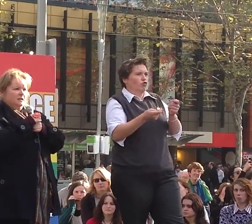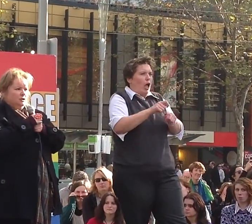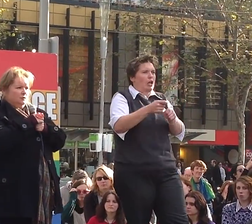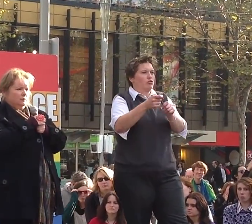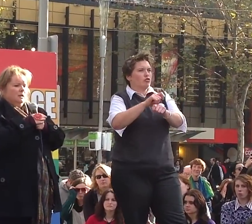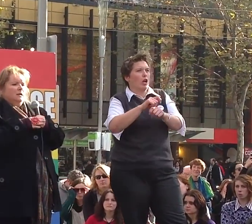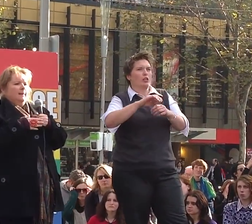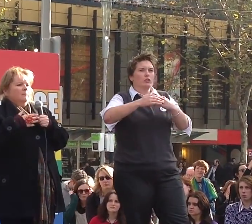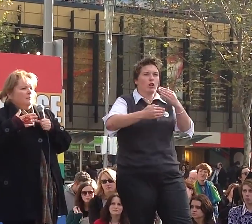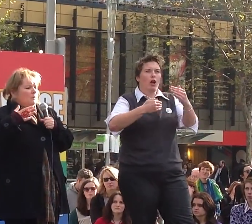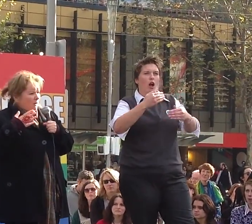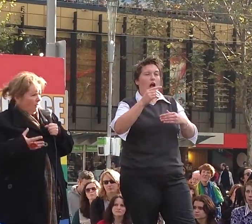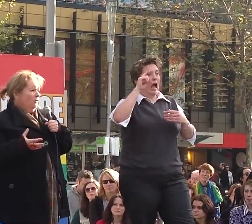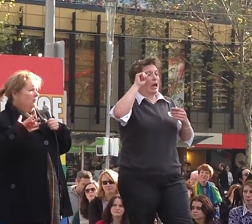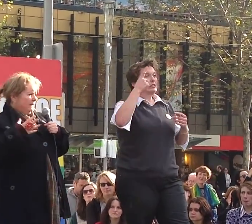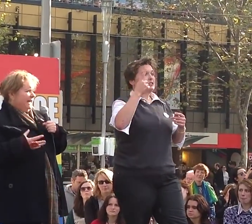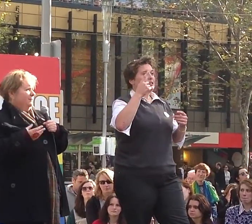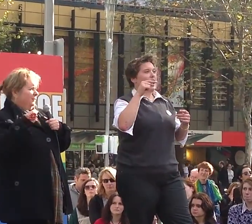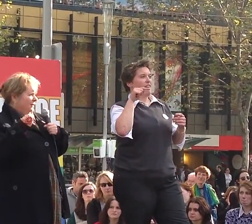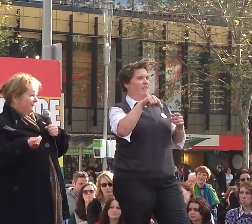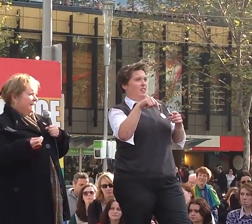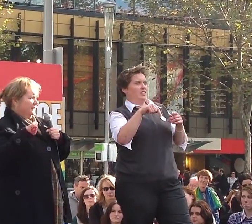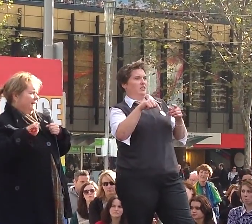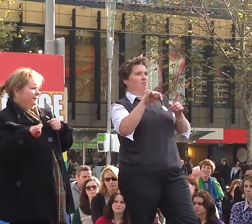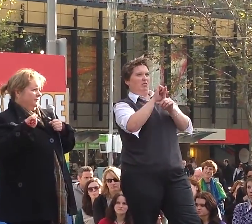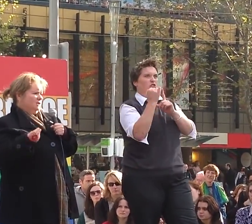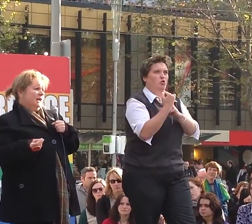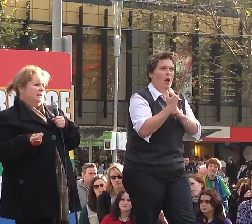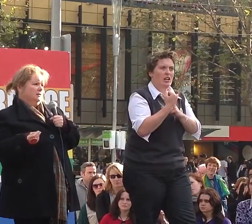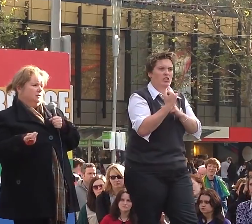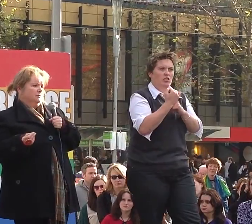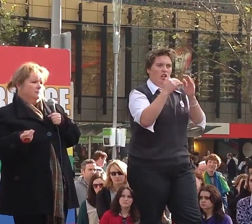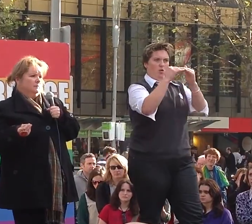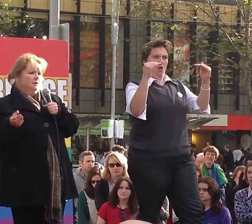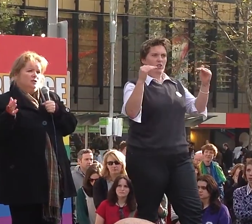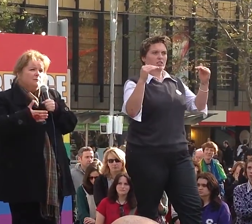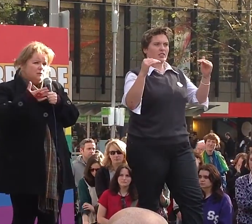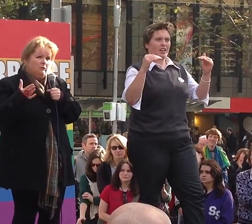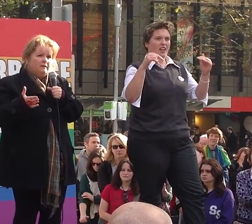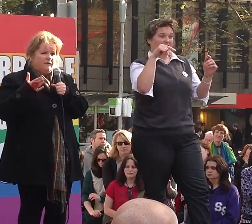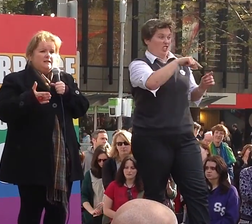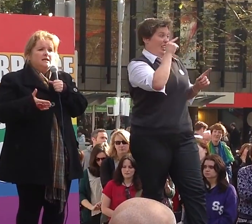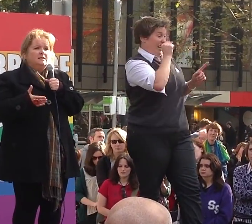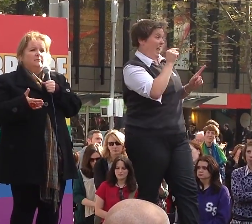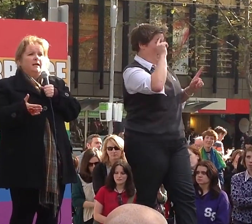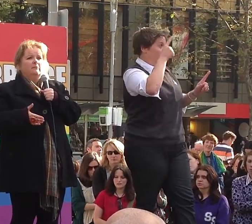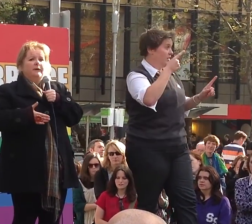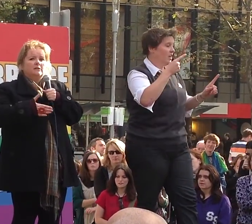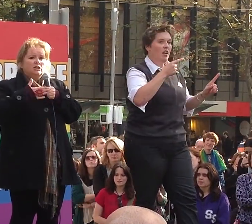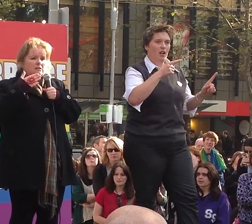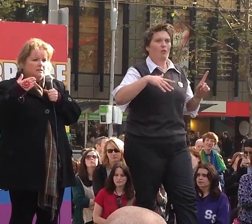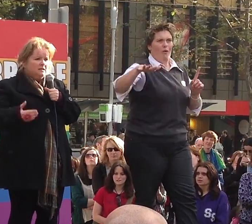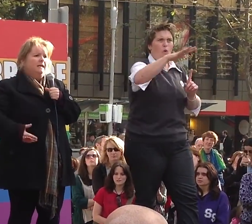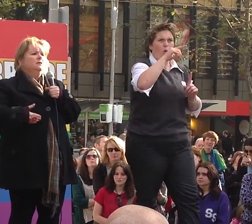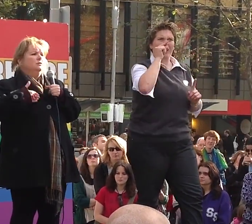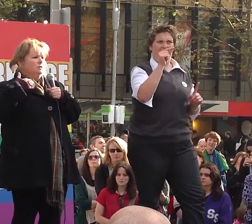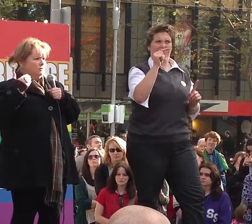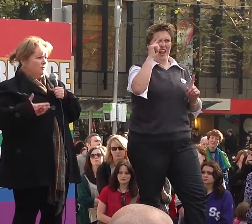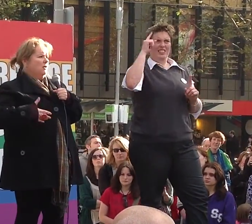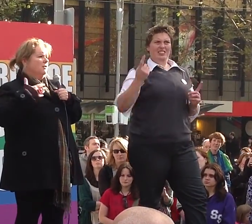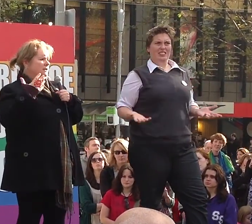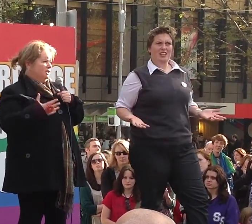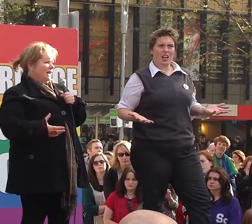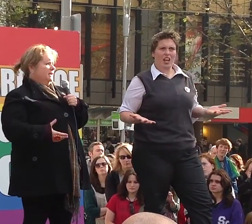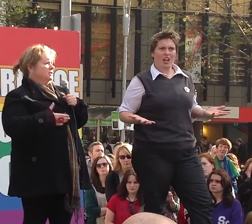understand this issue, we're all capable of that level of change. You know, she was always fantastic about it, but she's continued